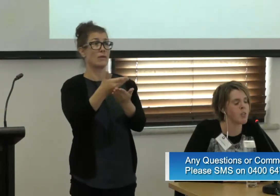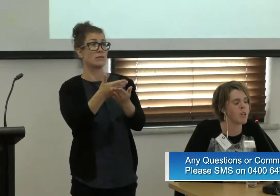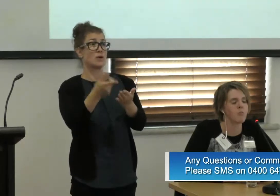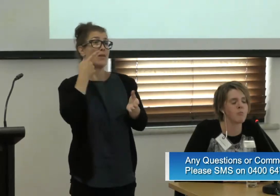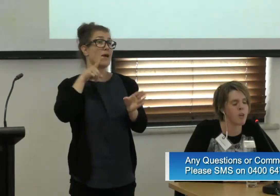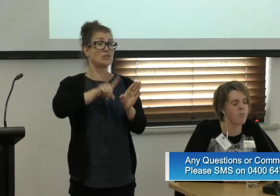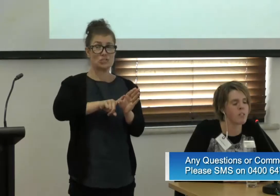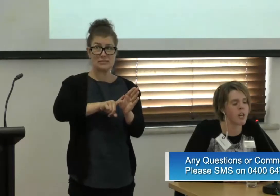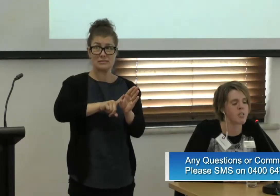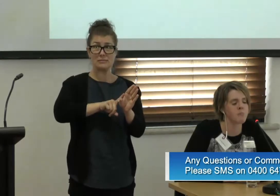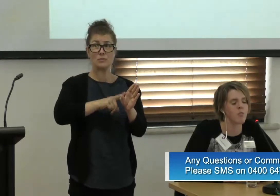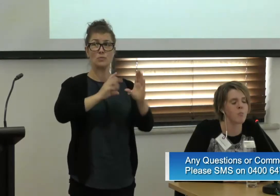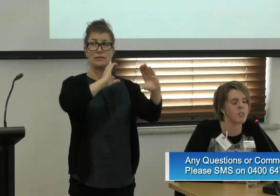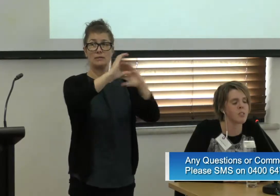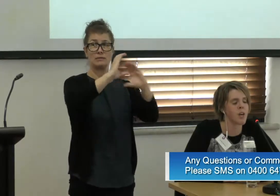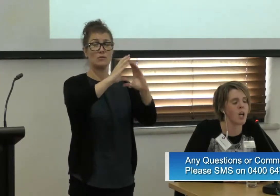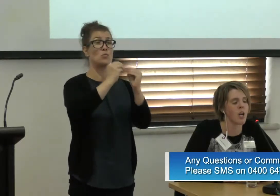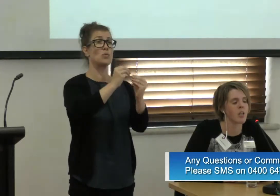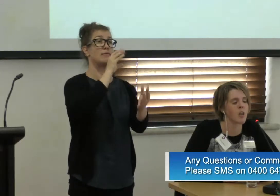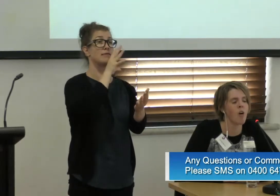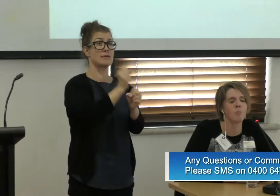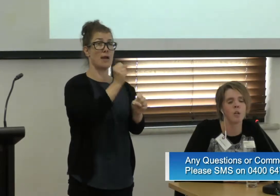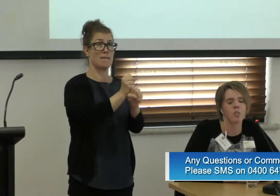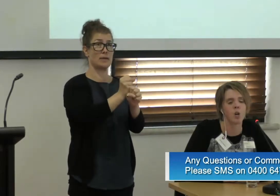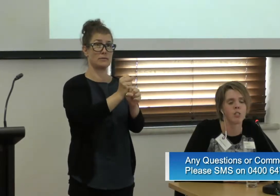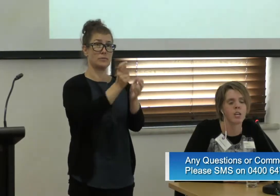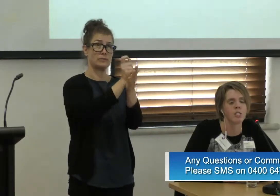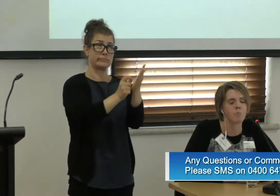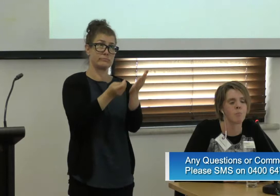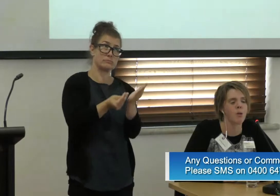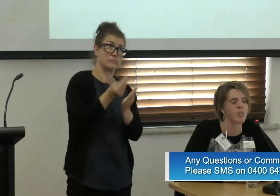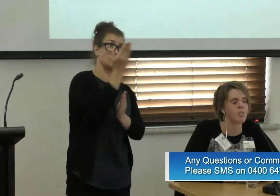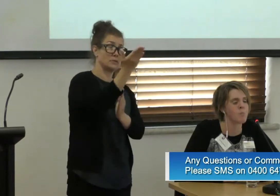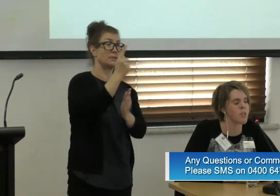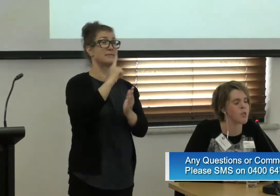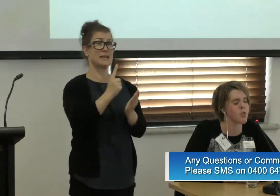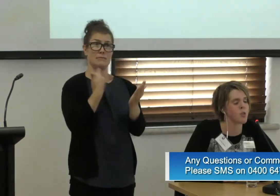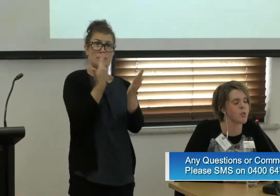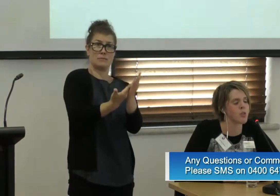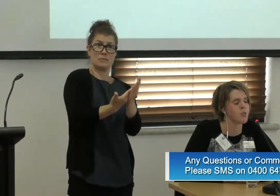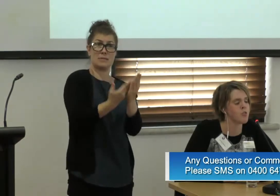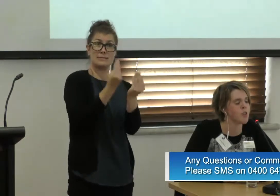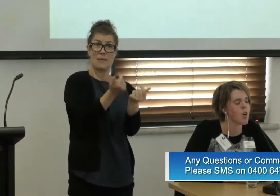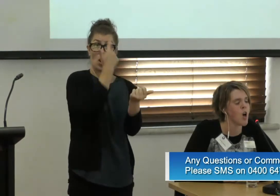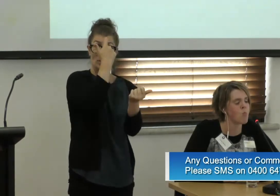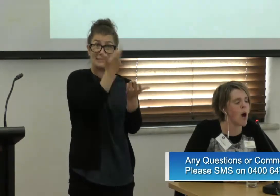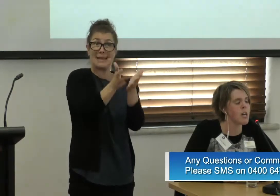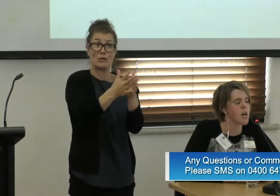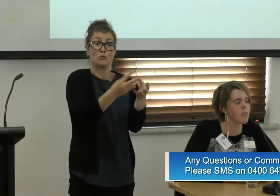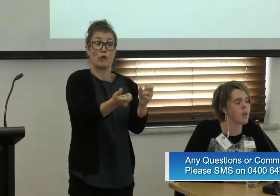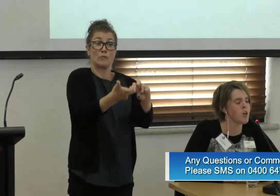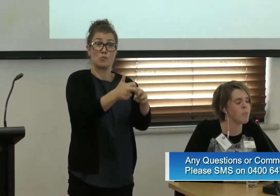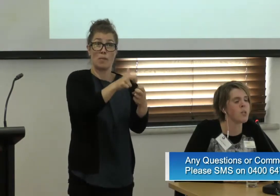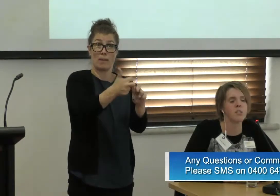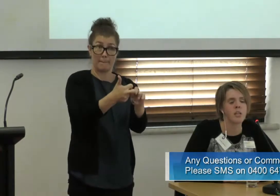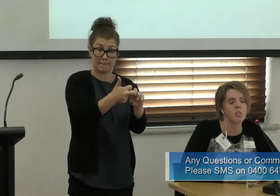to the relevant state and federal ministers outlining the current policy context and proposing some potential solutions. Right now